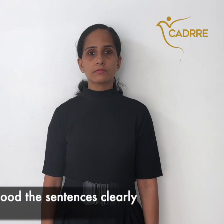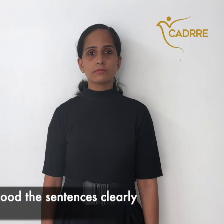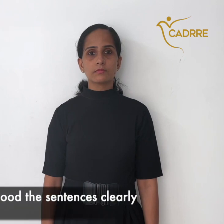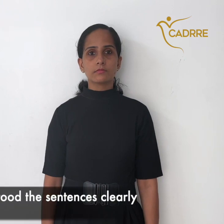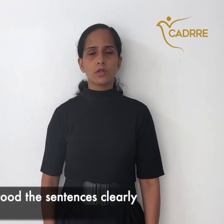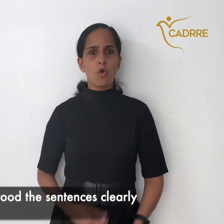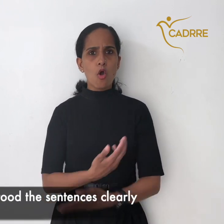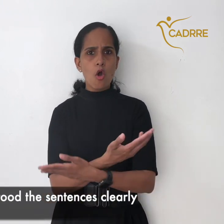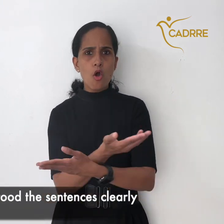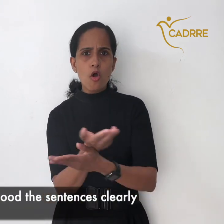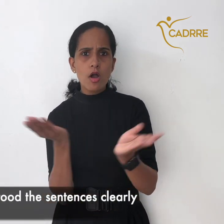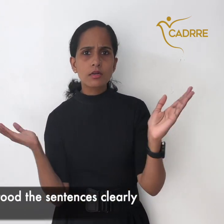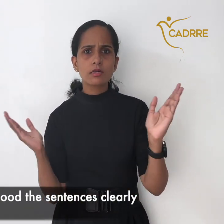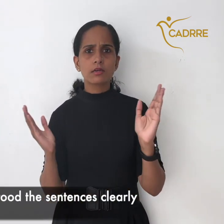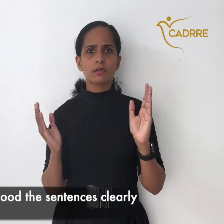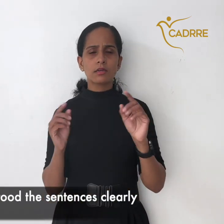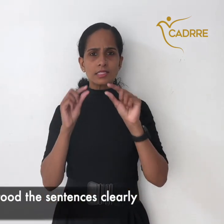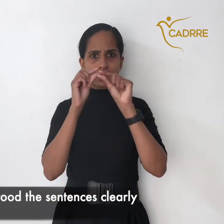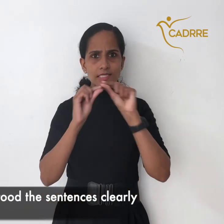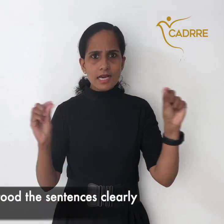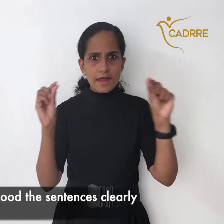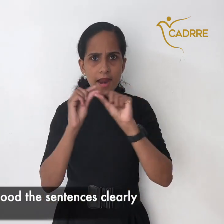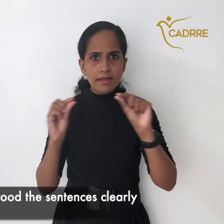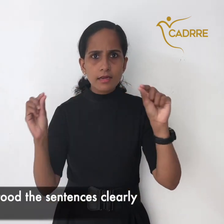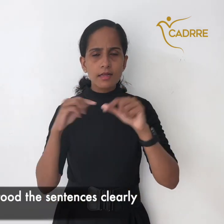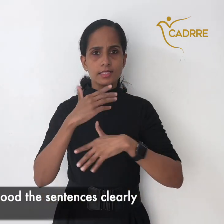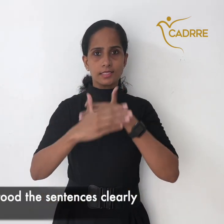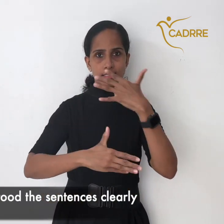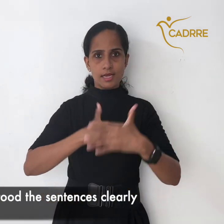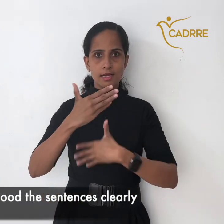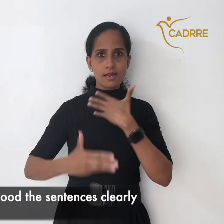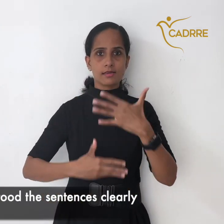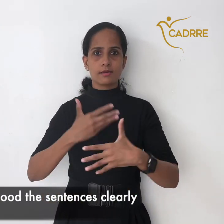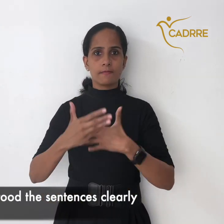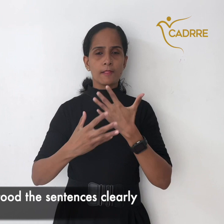So, hope you have understood the sentences clearly.